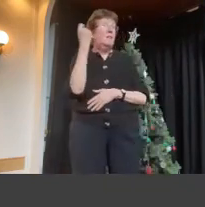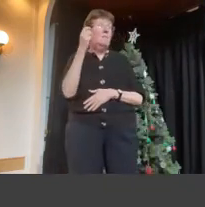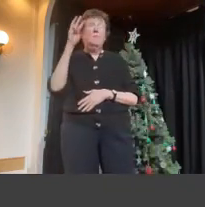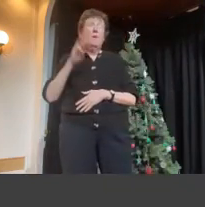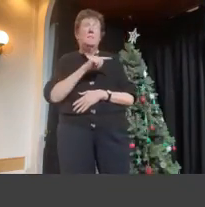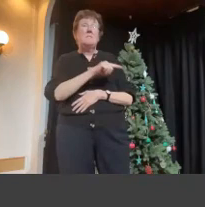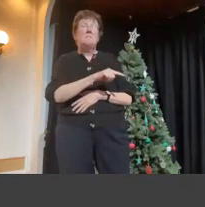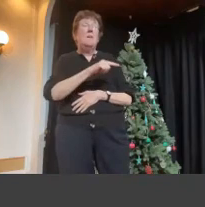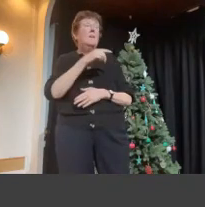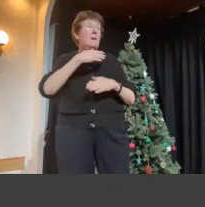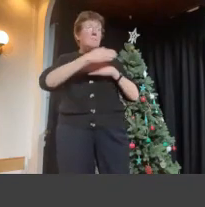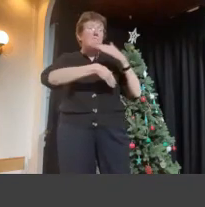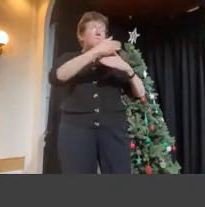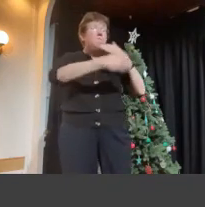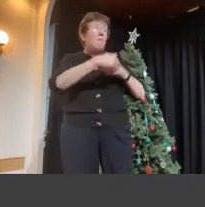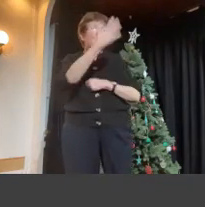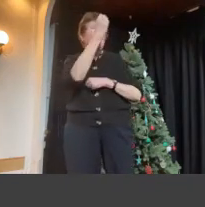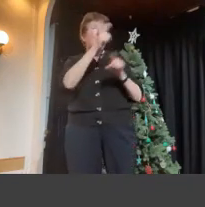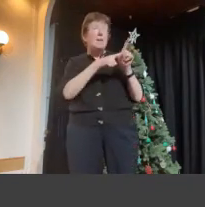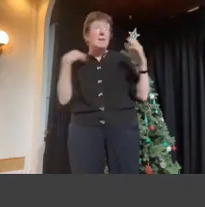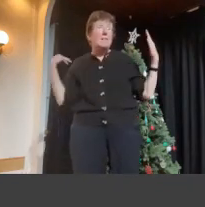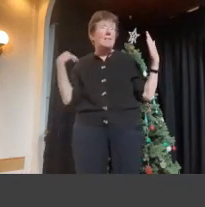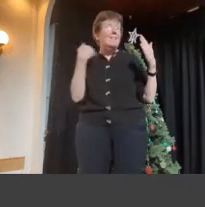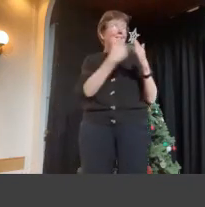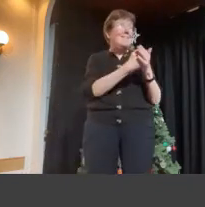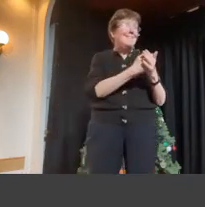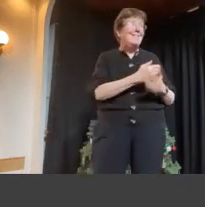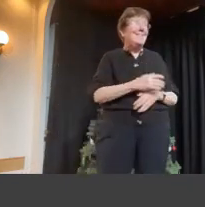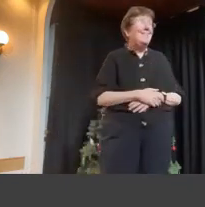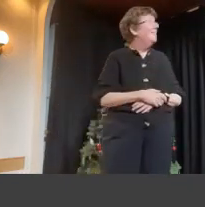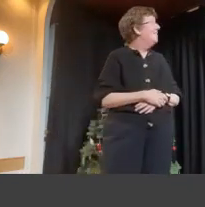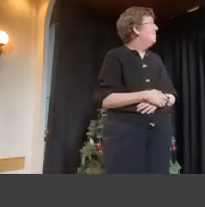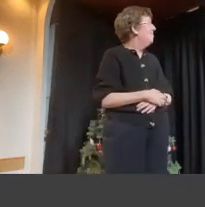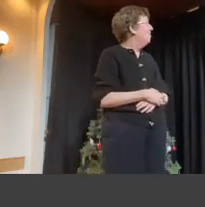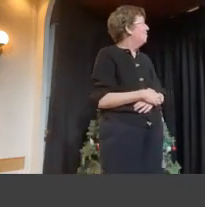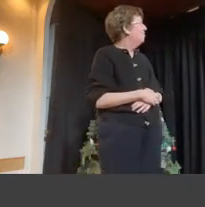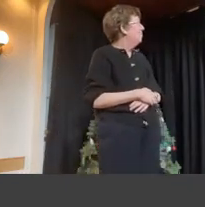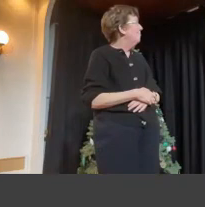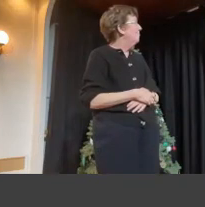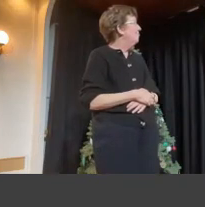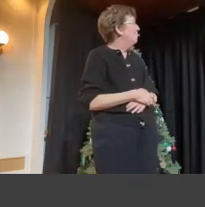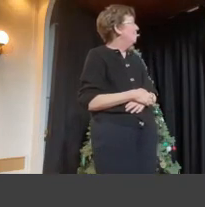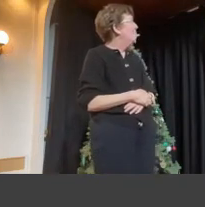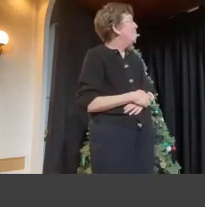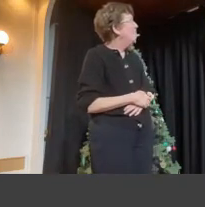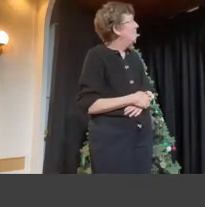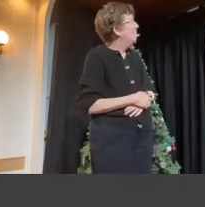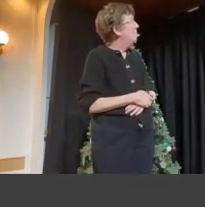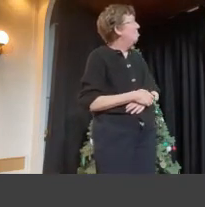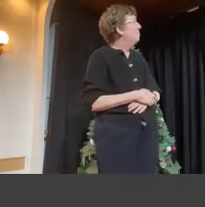available. And it's a really successful project in Wales. The first few years they're exposed to bilingualism.